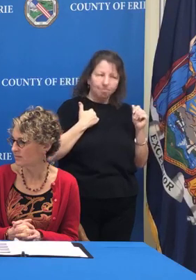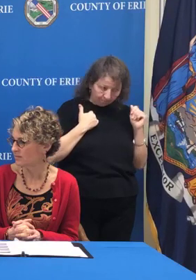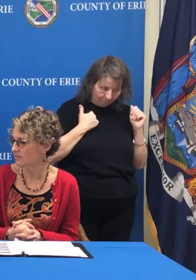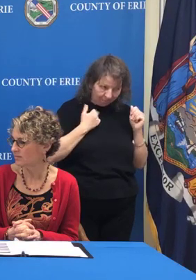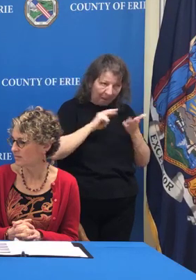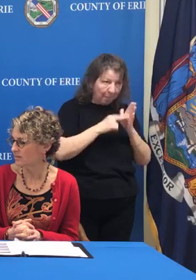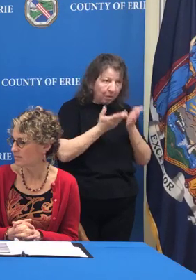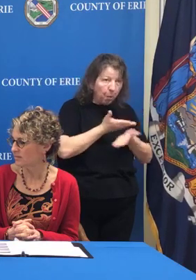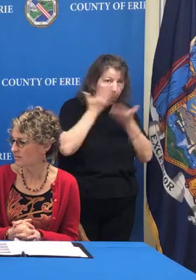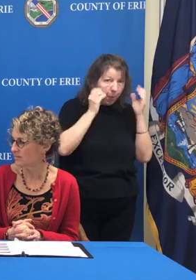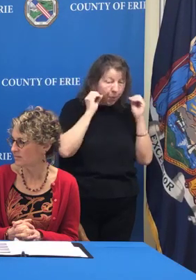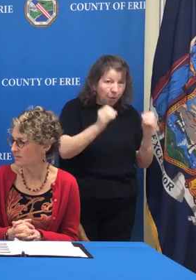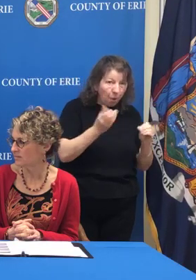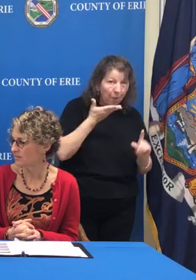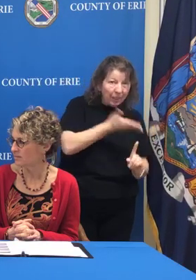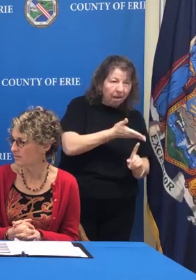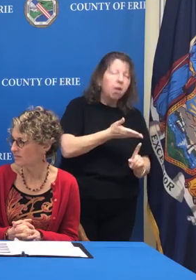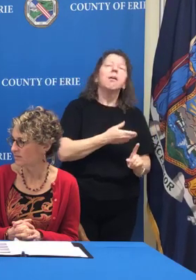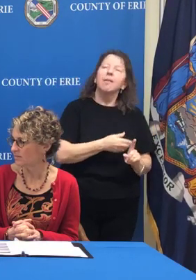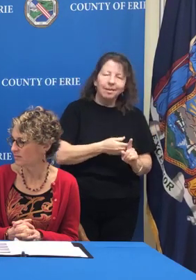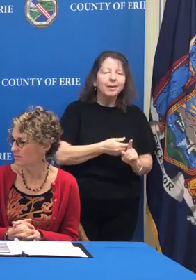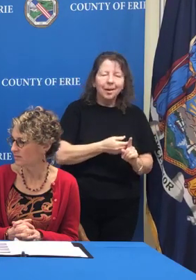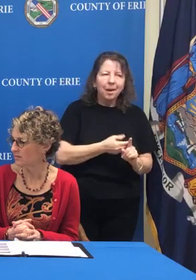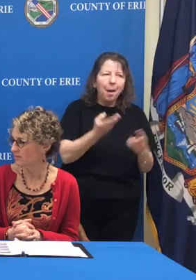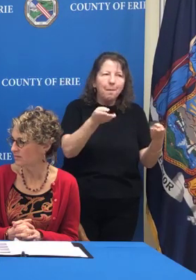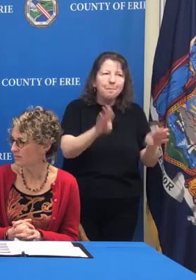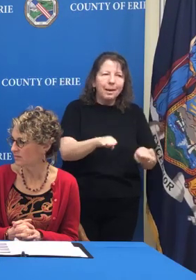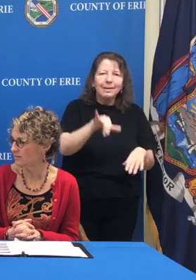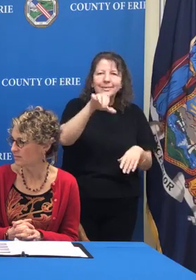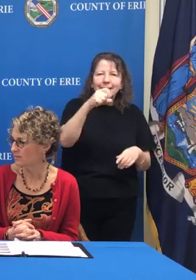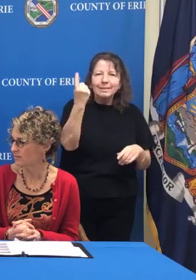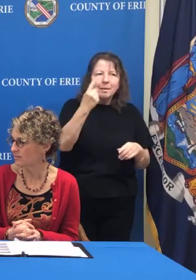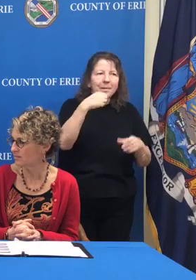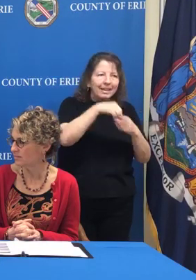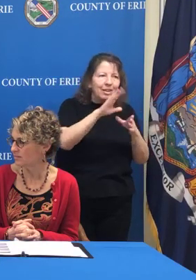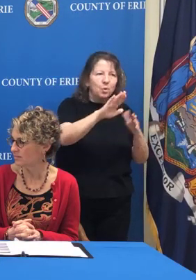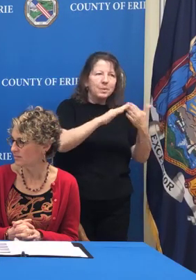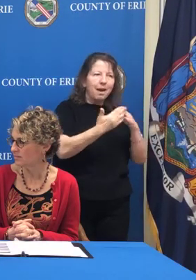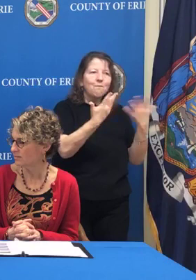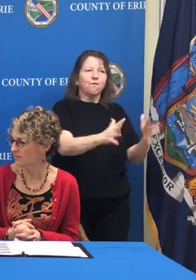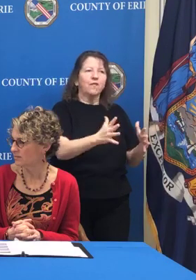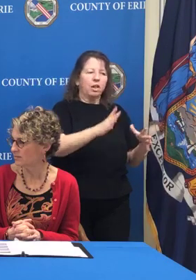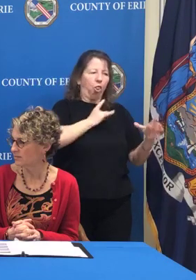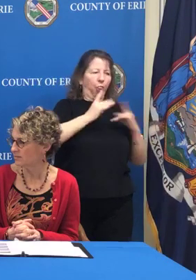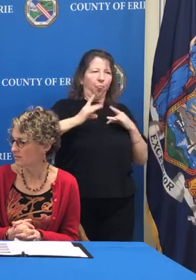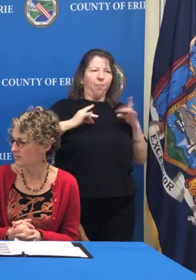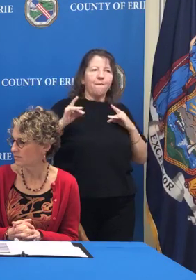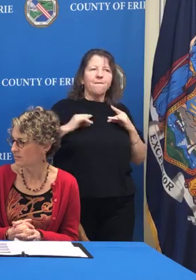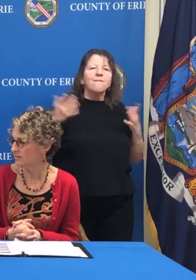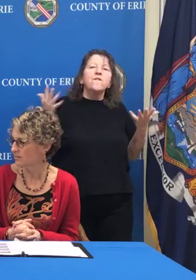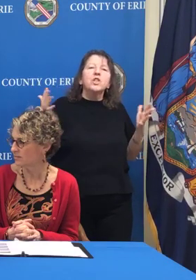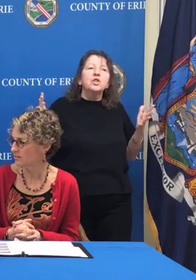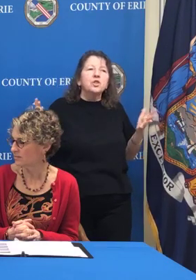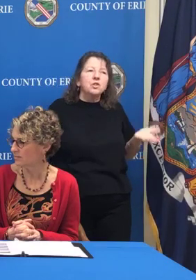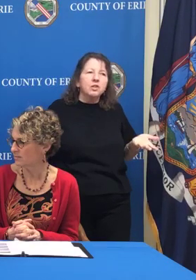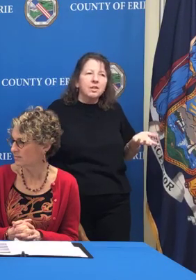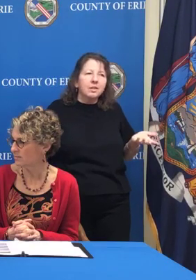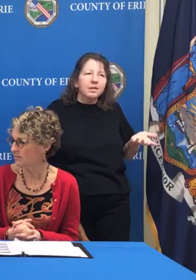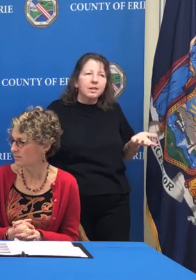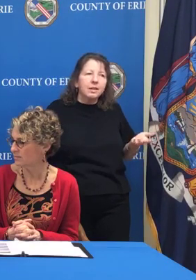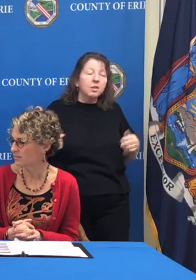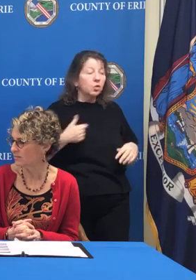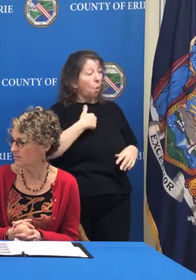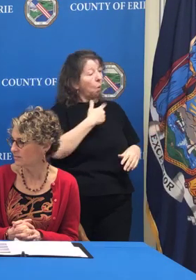who doesn't have it. There probably is someone in your town who does have it. So we want the public to understand that even if